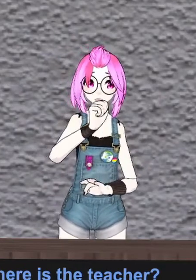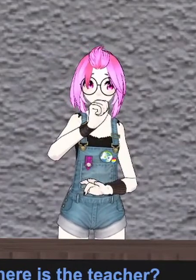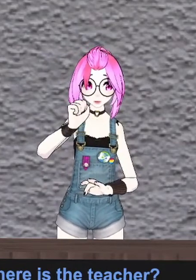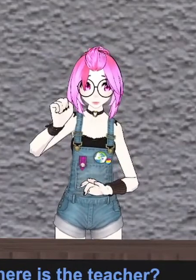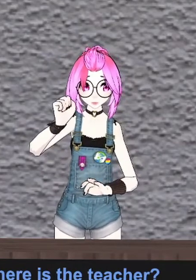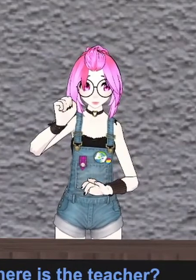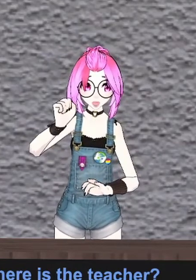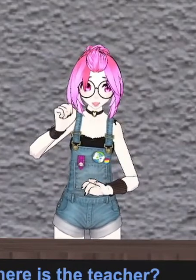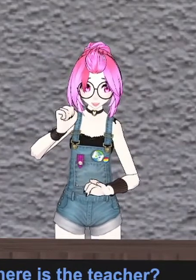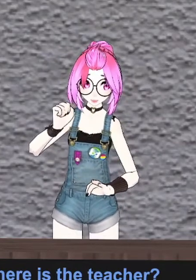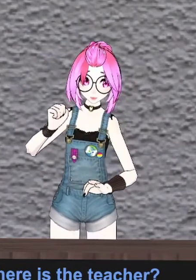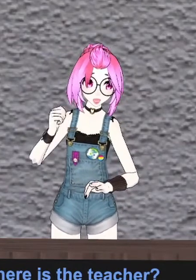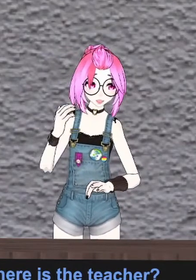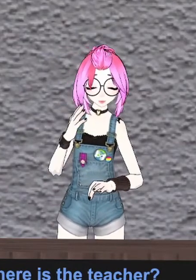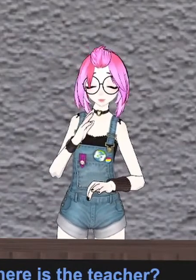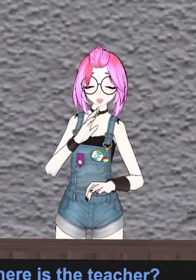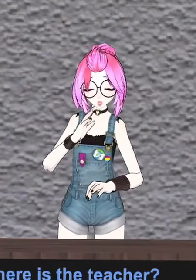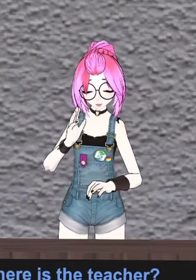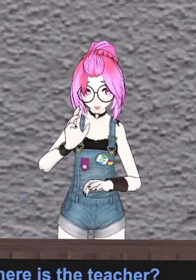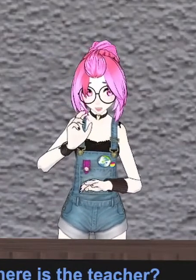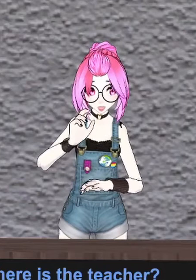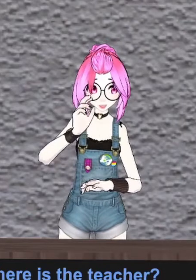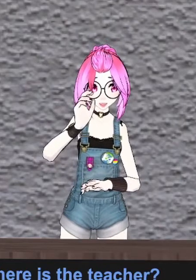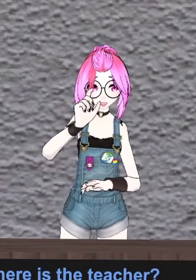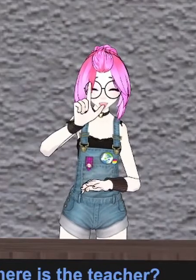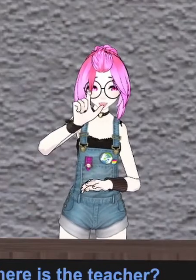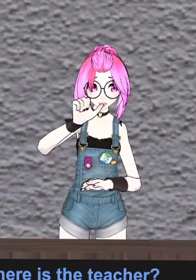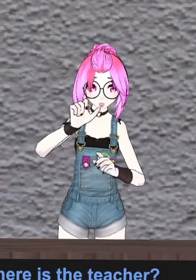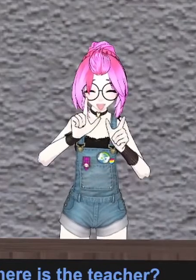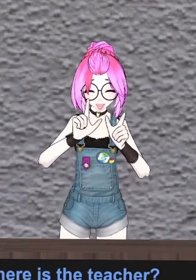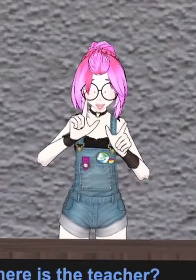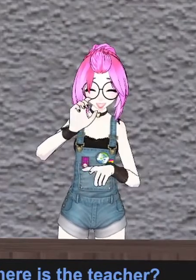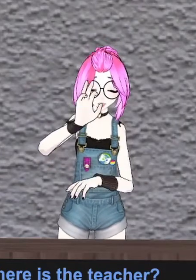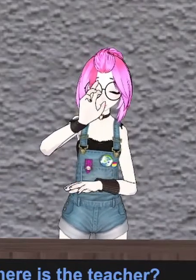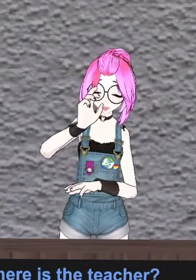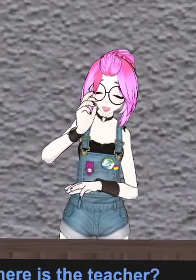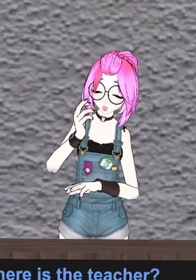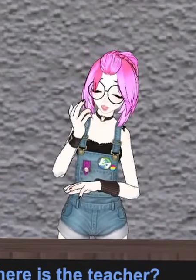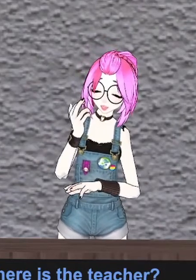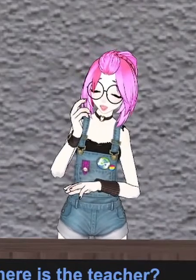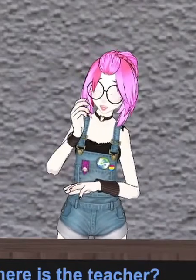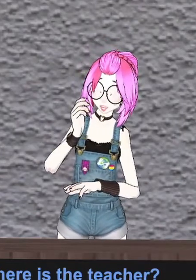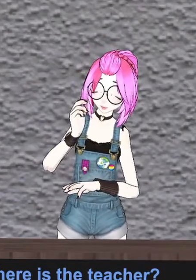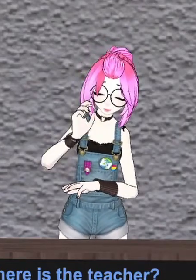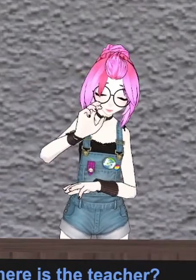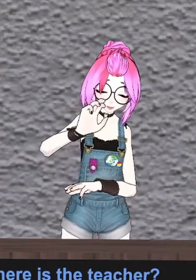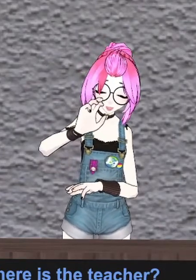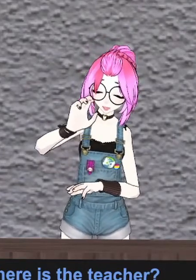know. Boss. So in real life, it's what's called a claw hand shape. It kind of looks like